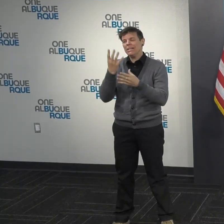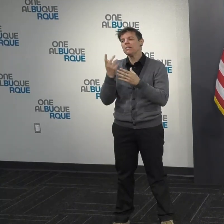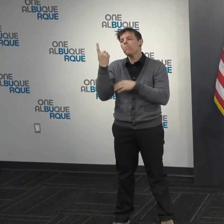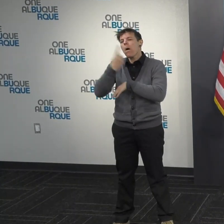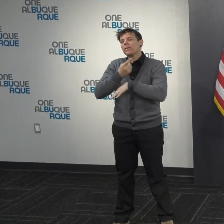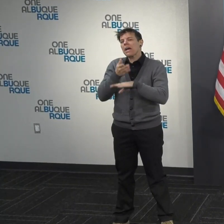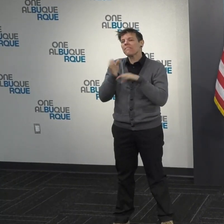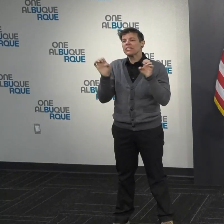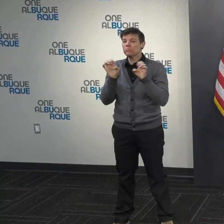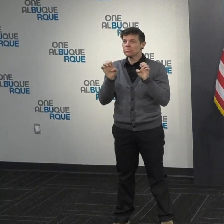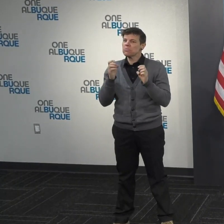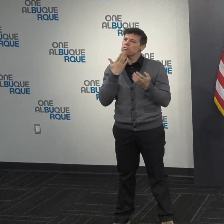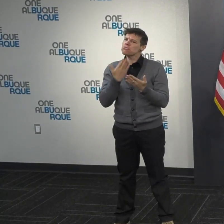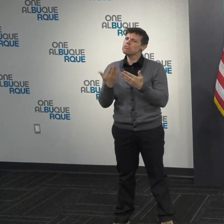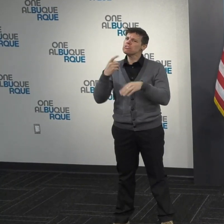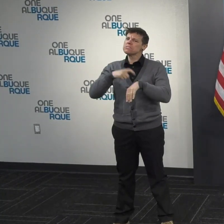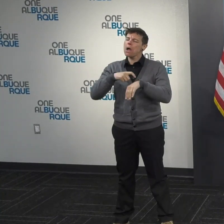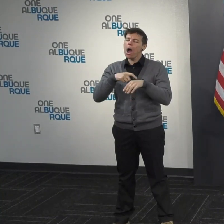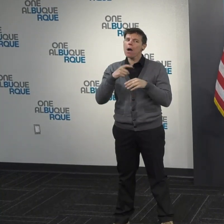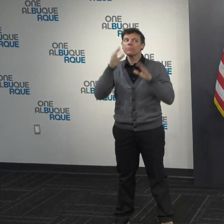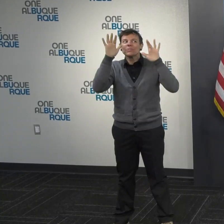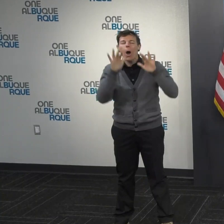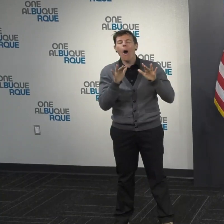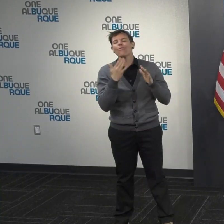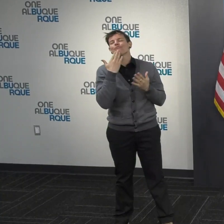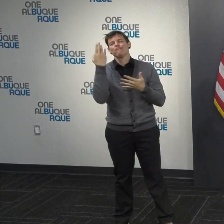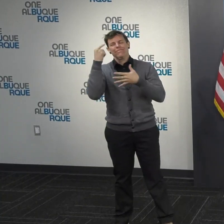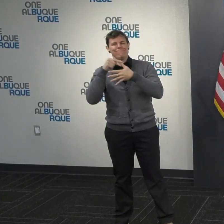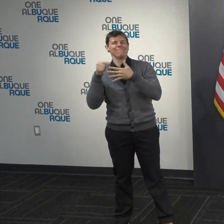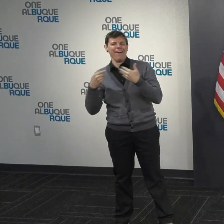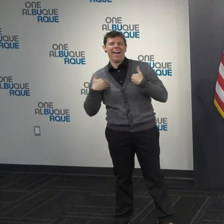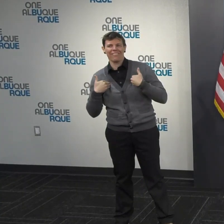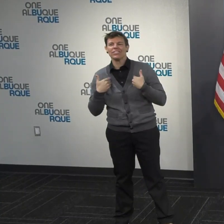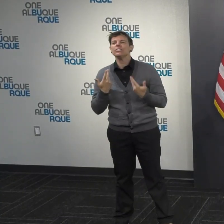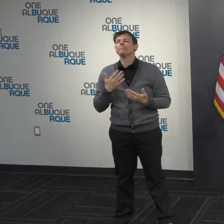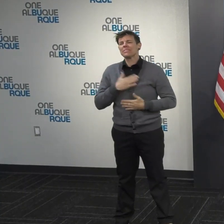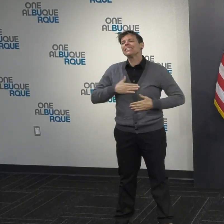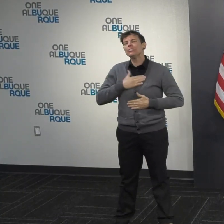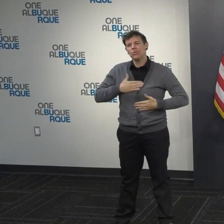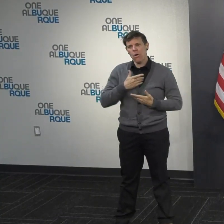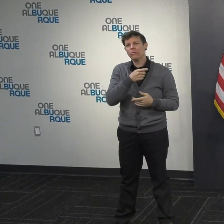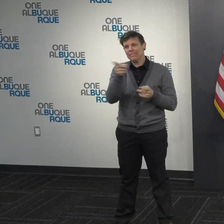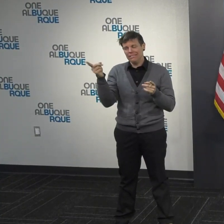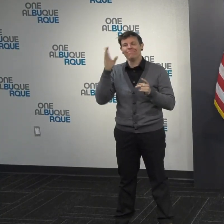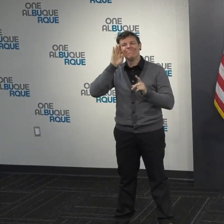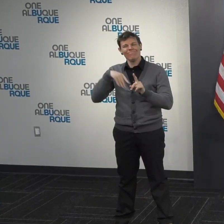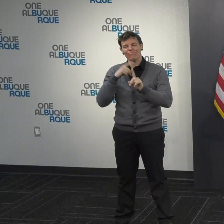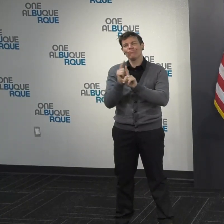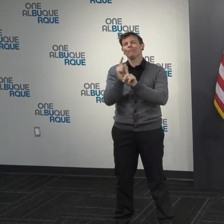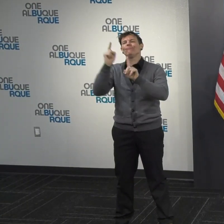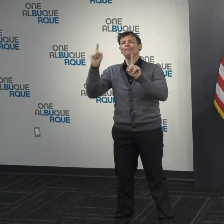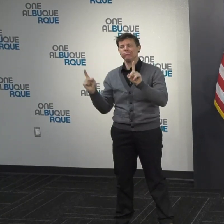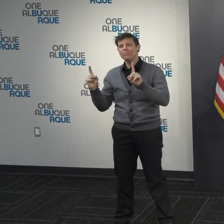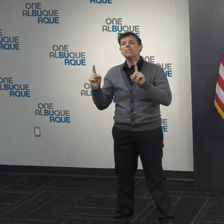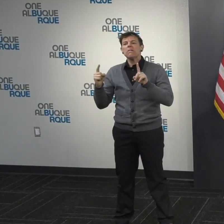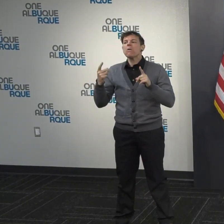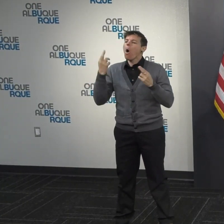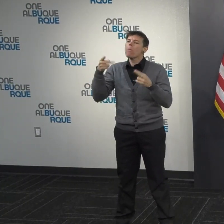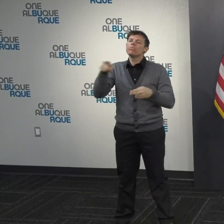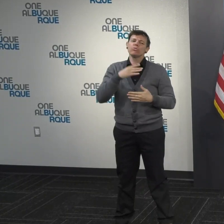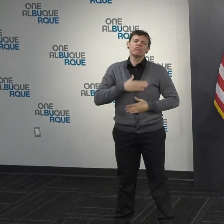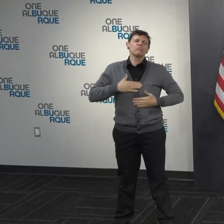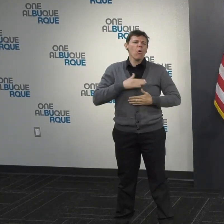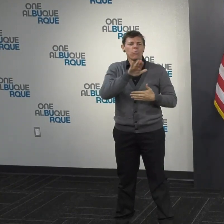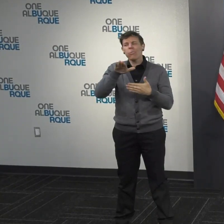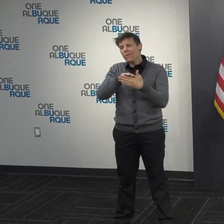of reasons. So I hope everyone enjoyed the weekend, despite all the distancing and so forth. I know that Easter's